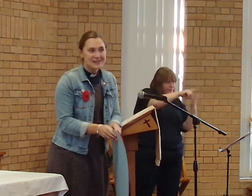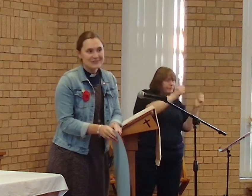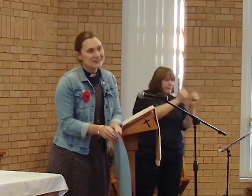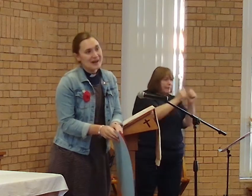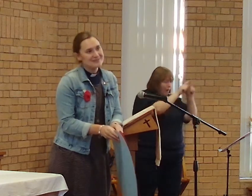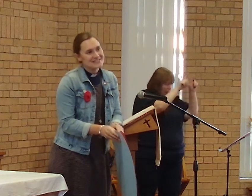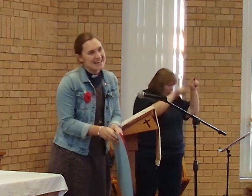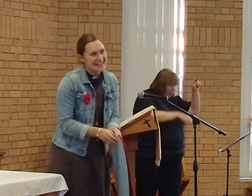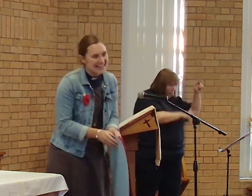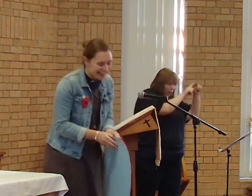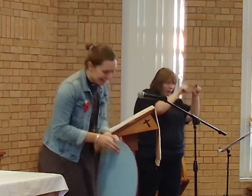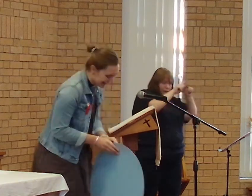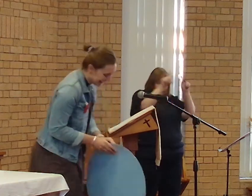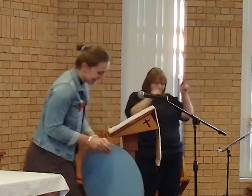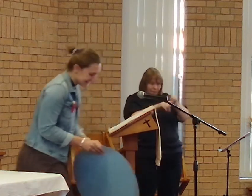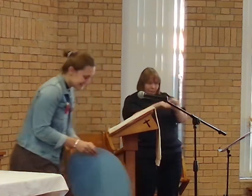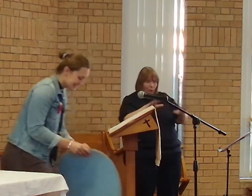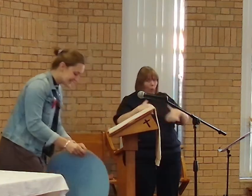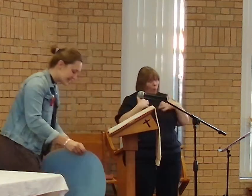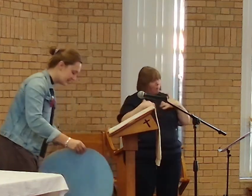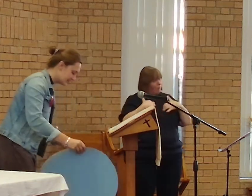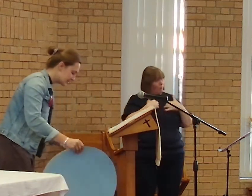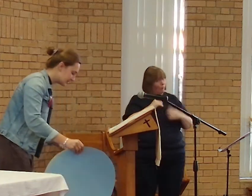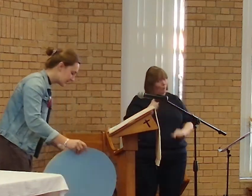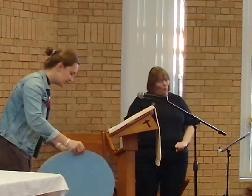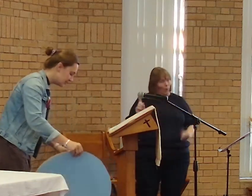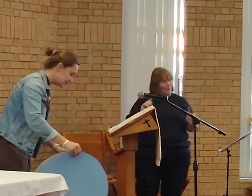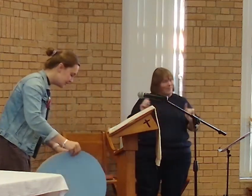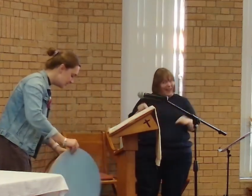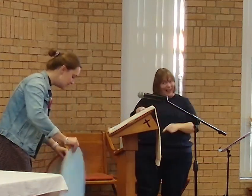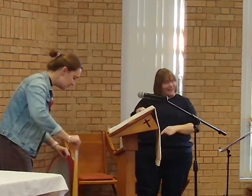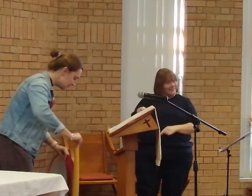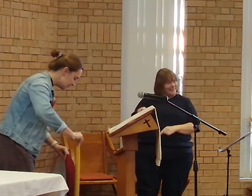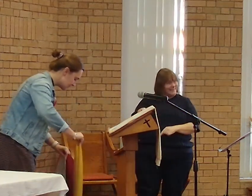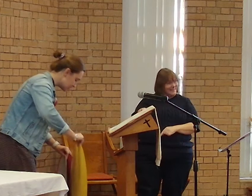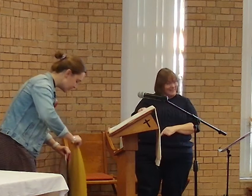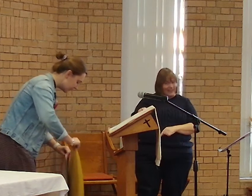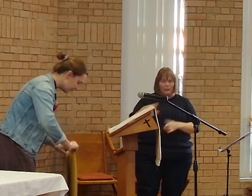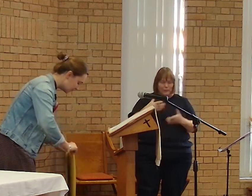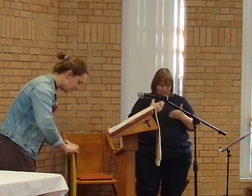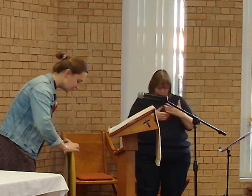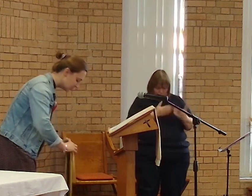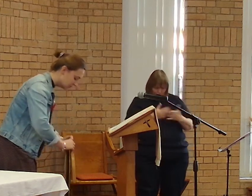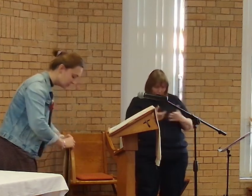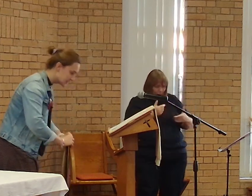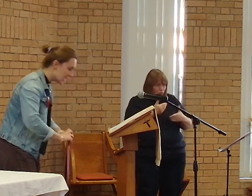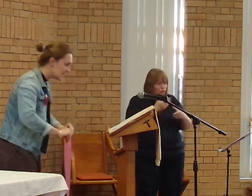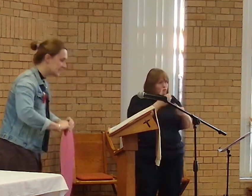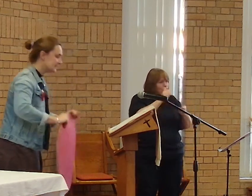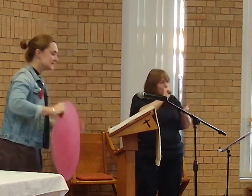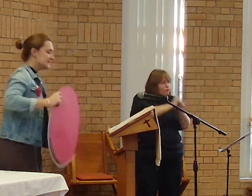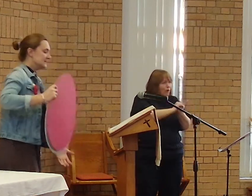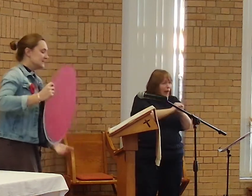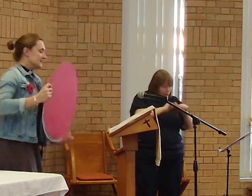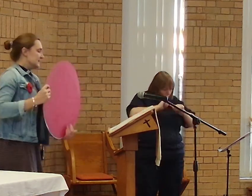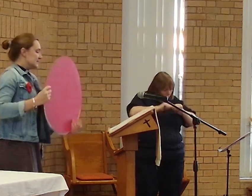forward to seeing what comes. So I'm just going to make sure they're in the right order.